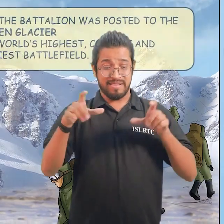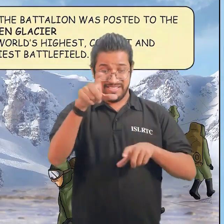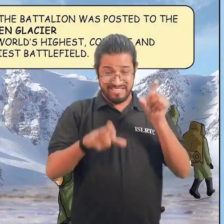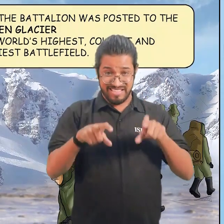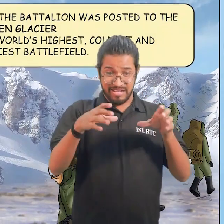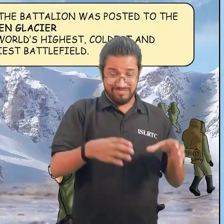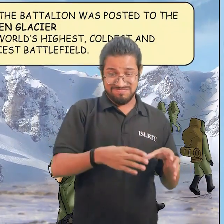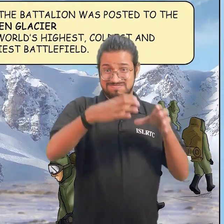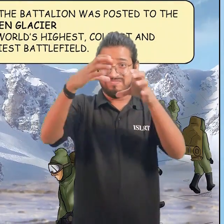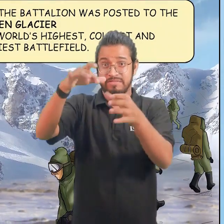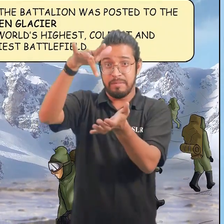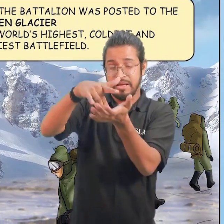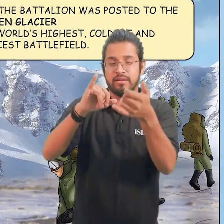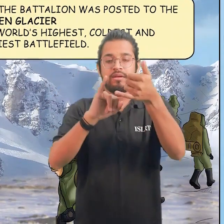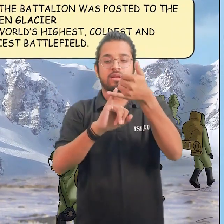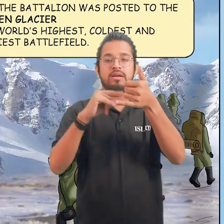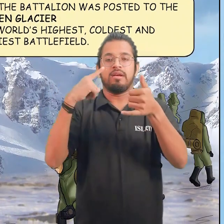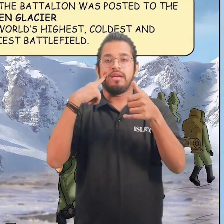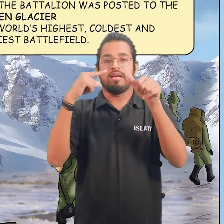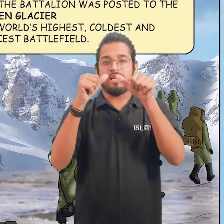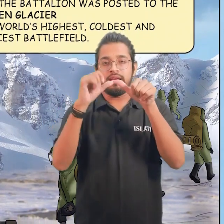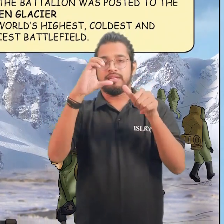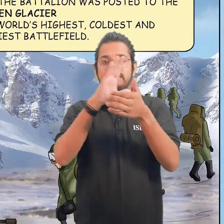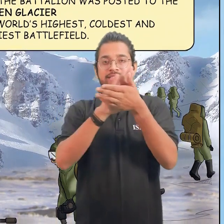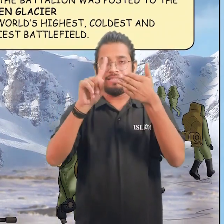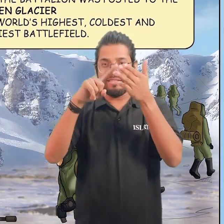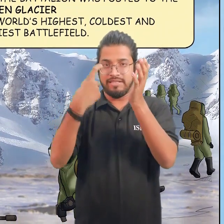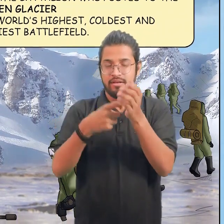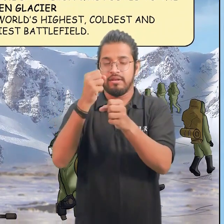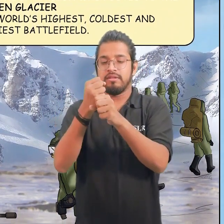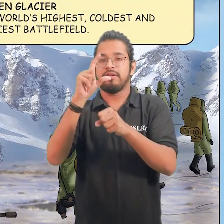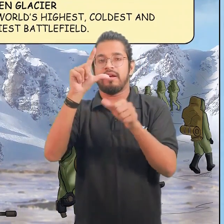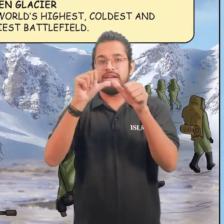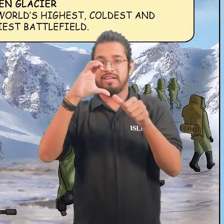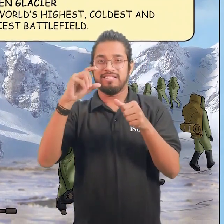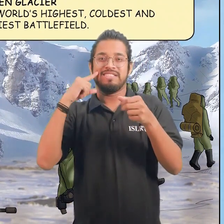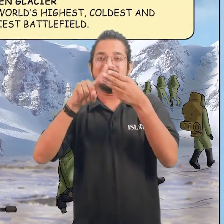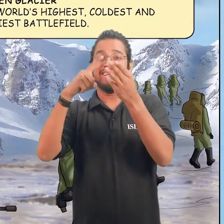Soon, the battalion was posted to the Siachen Glacier,